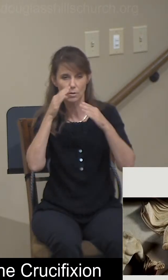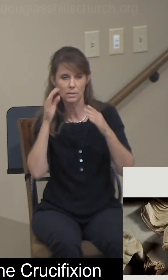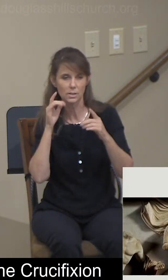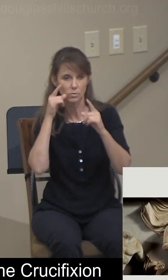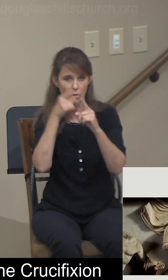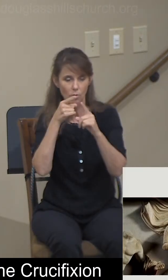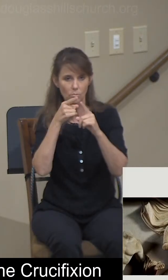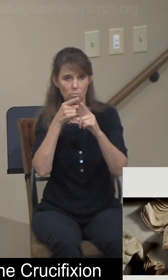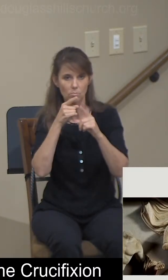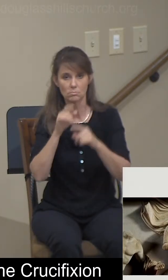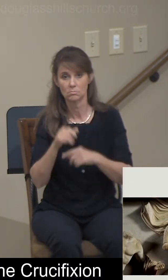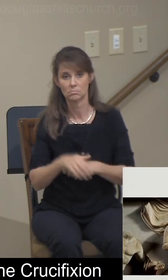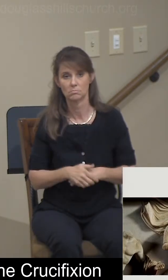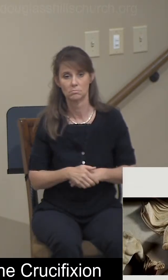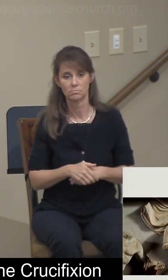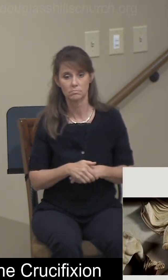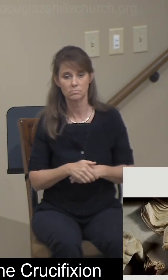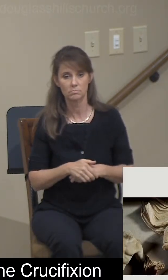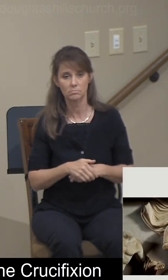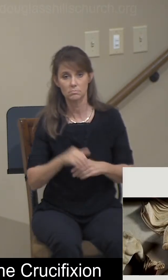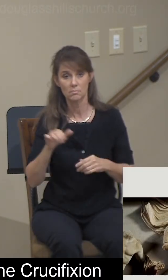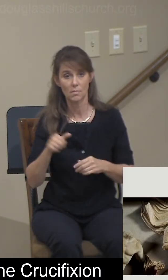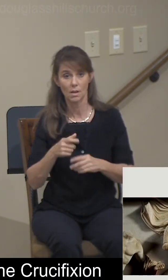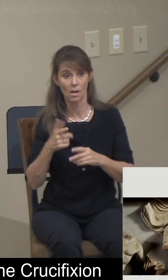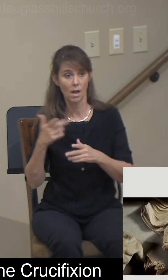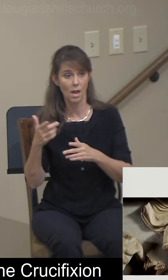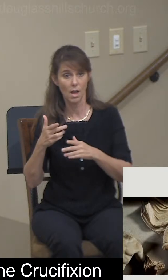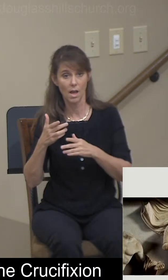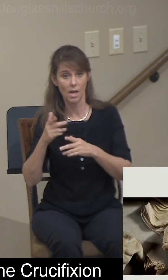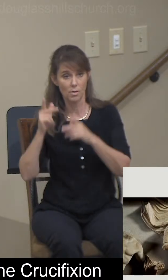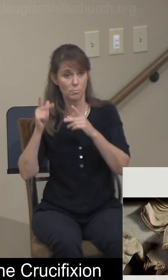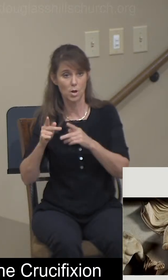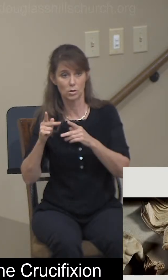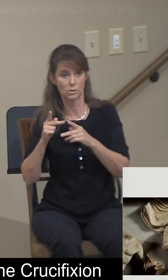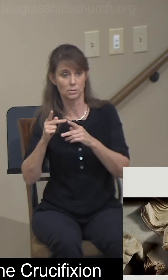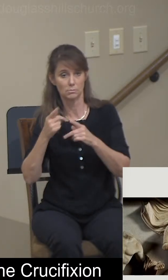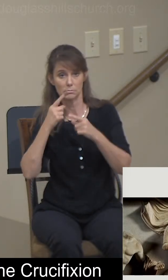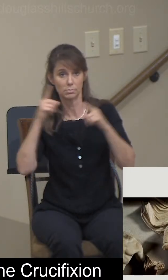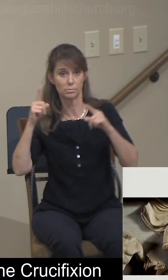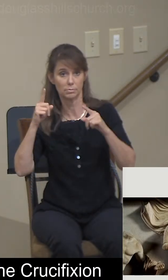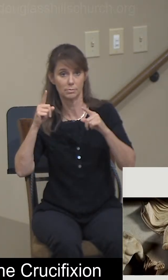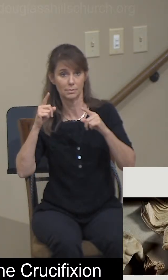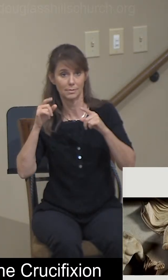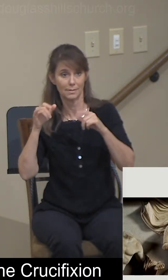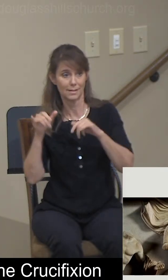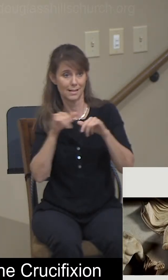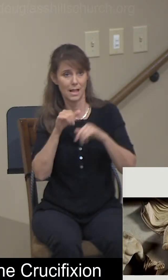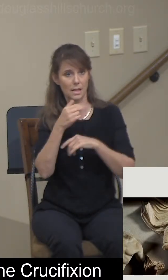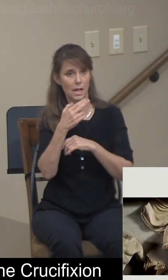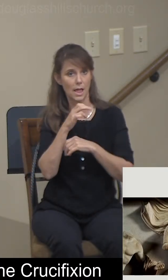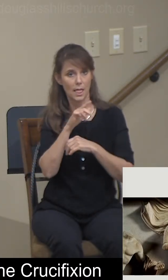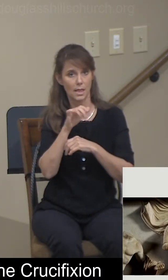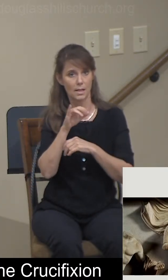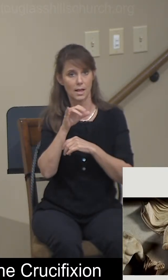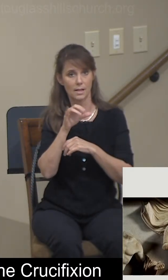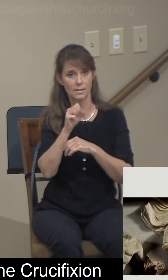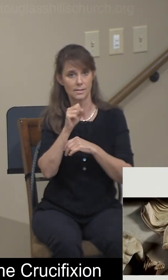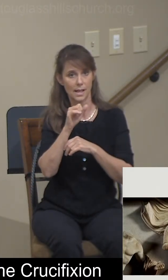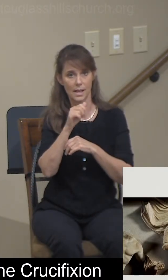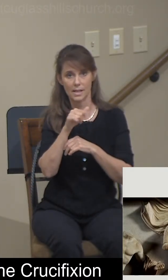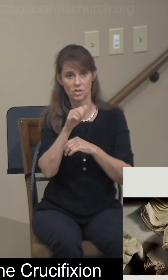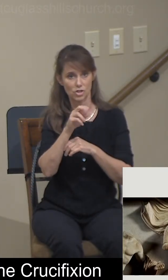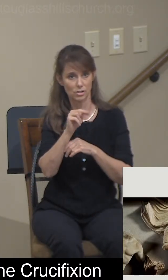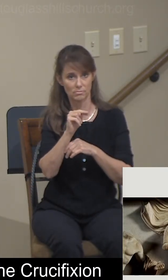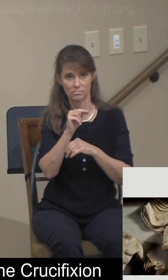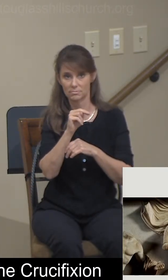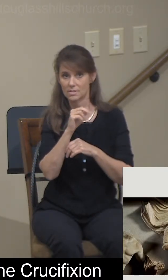no greater source of revolution and counter-revolution, perhaps in the history of the West, than Hellenization. In almost every way,